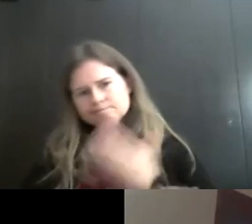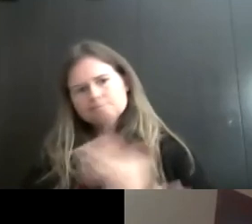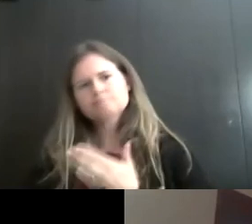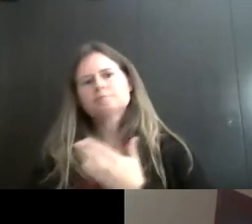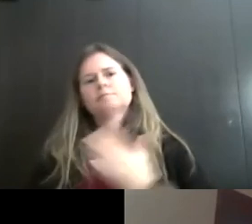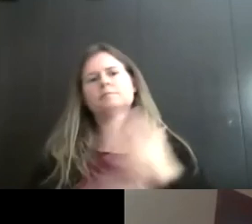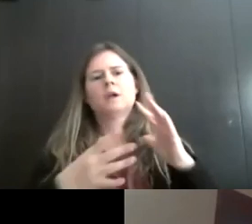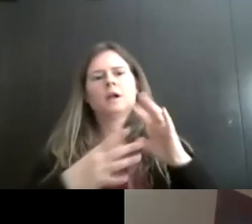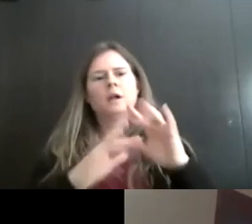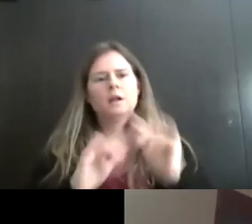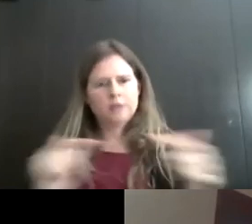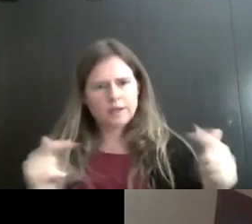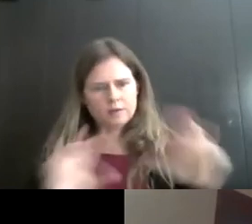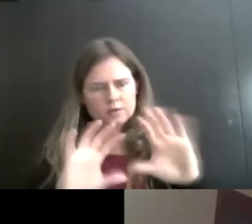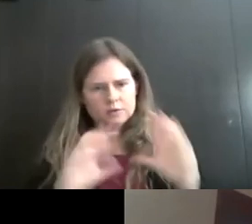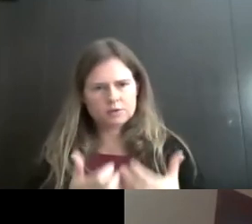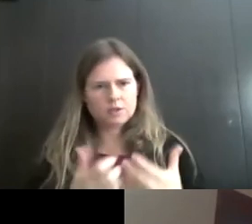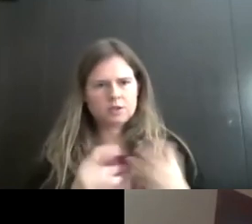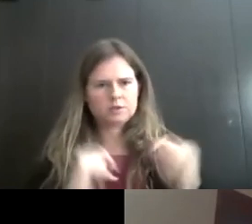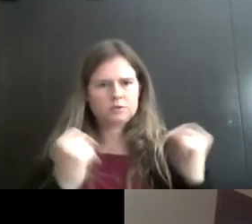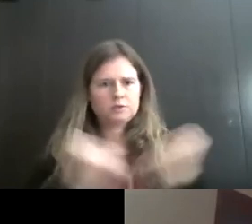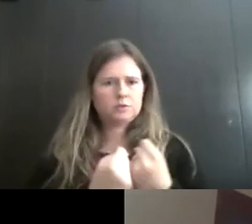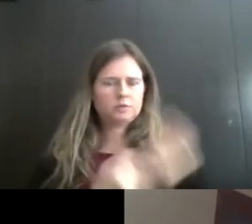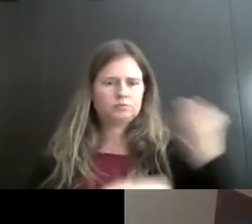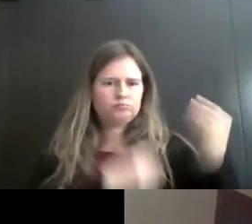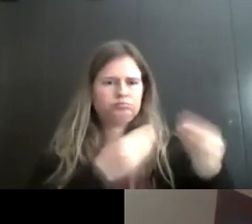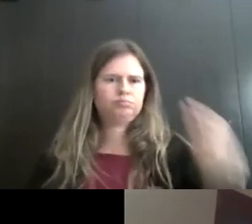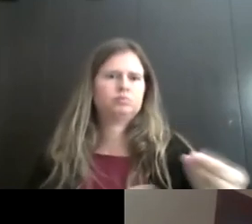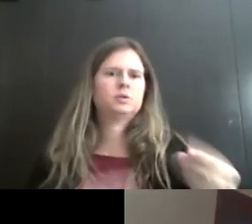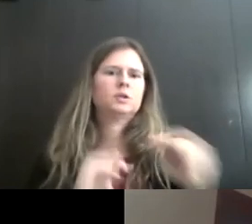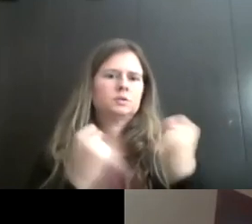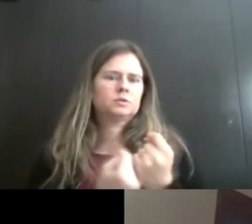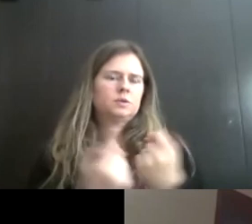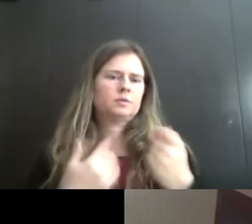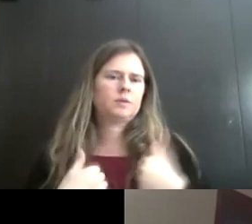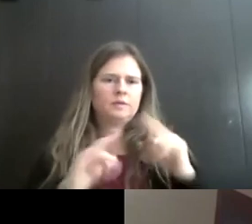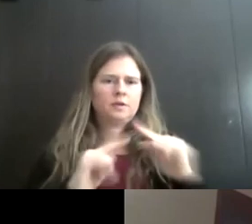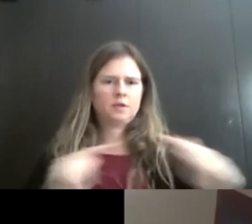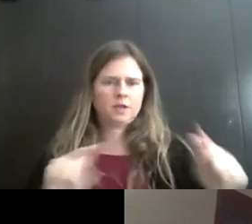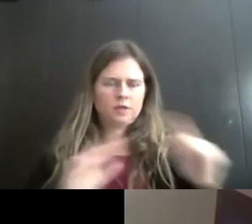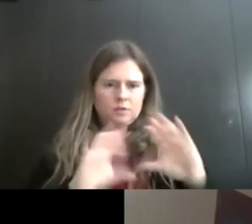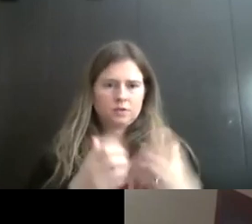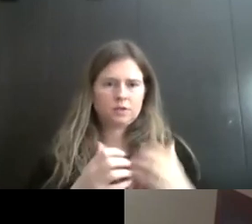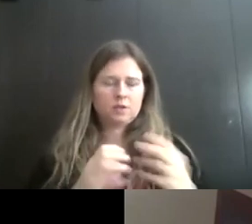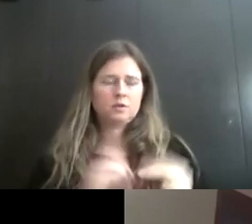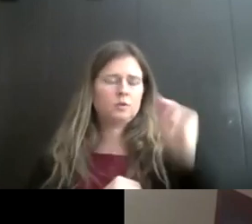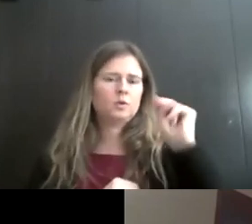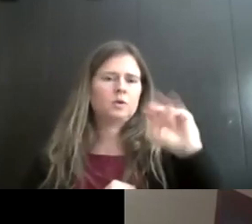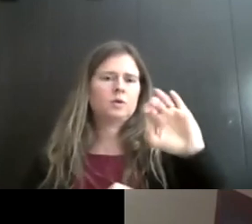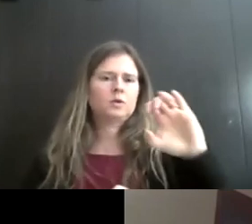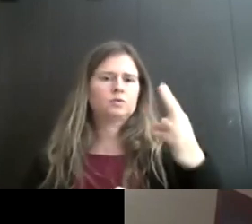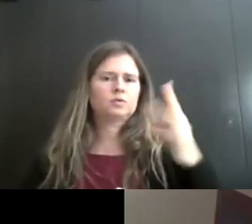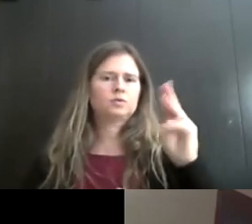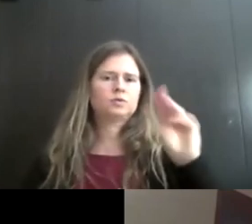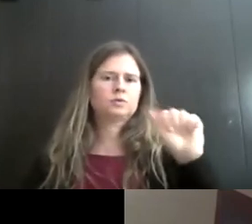classes. Tribes are having language classes, even the federally non-recognized tribe. I know the Northern Chumash, and I apologize